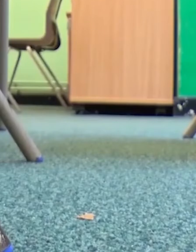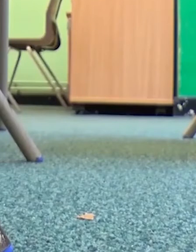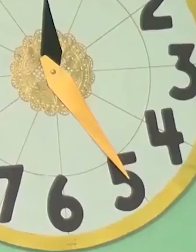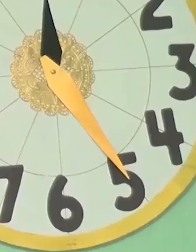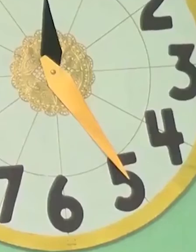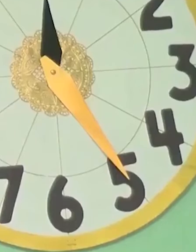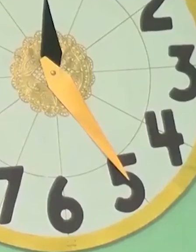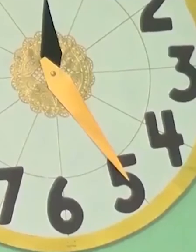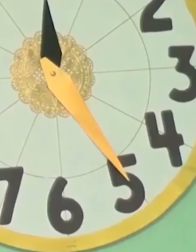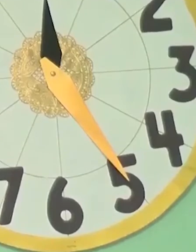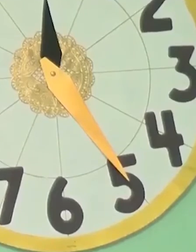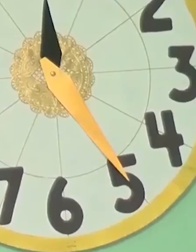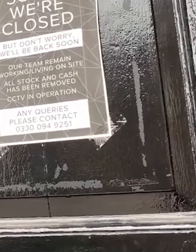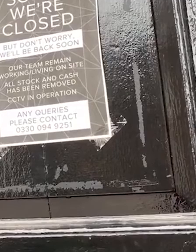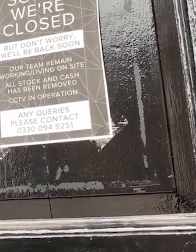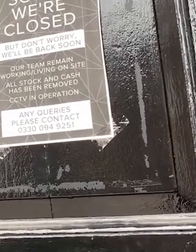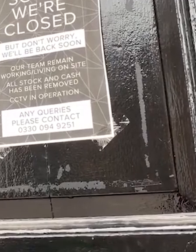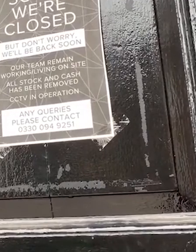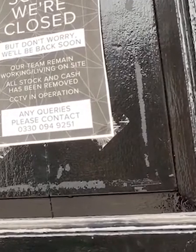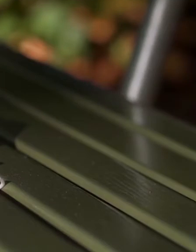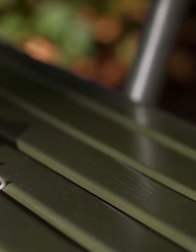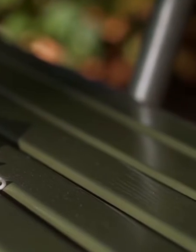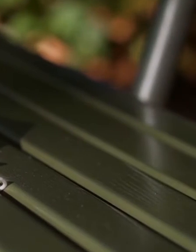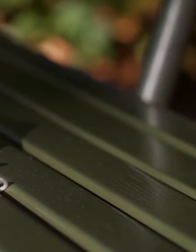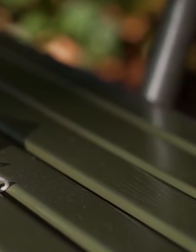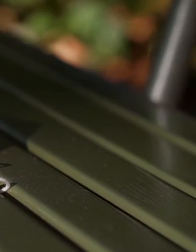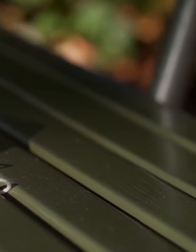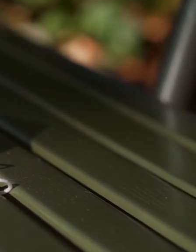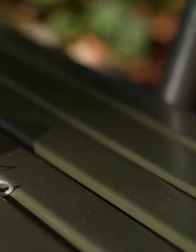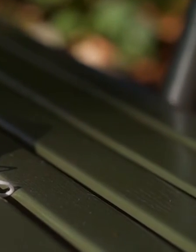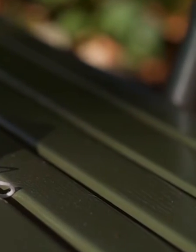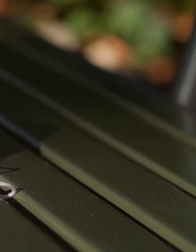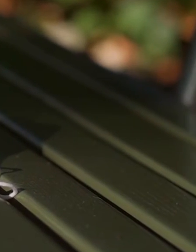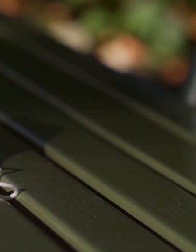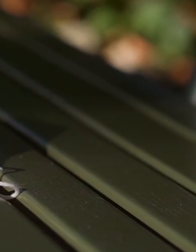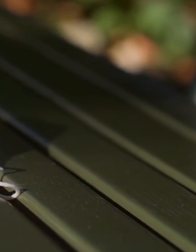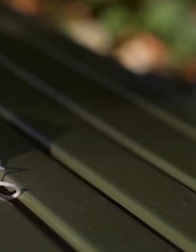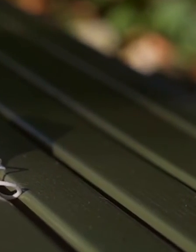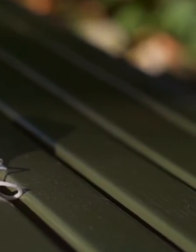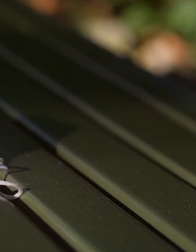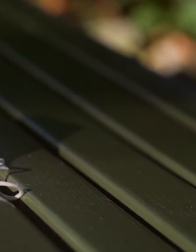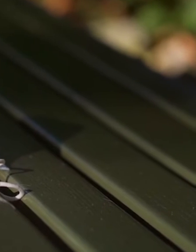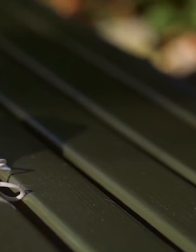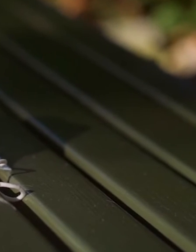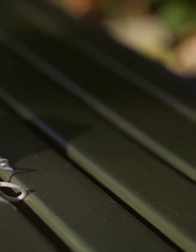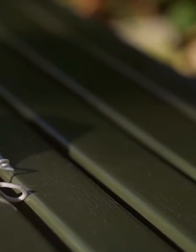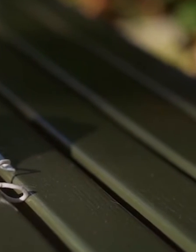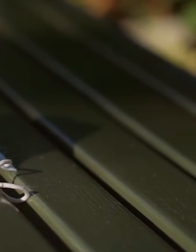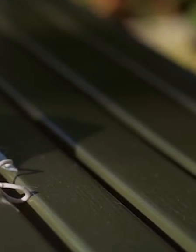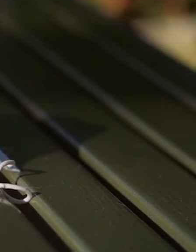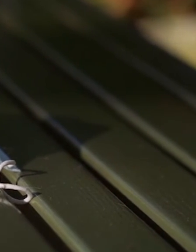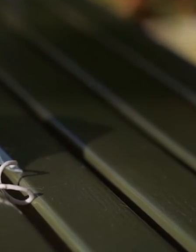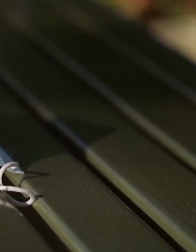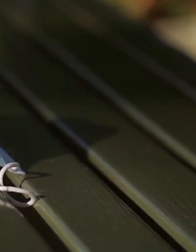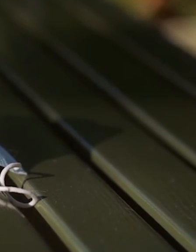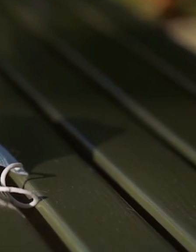in younger people, a number of Welsh schools have closed their doors. In a bid to reduce the number of school closures, the Welsh Government have asked for face coverings to